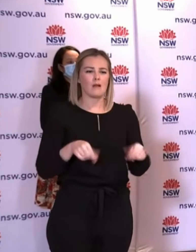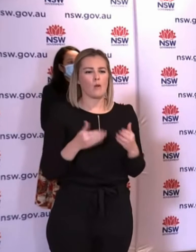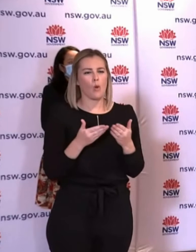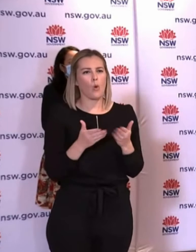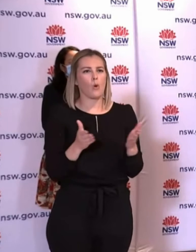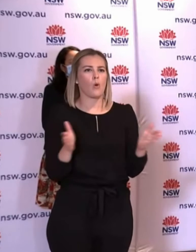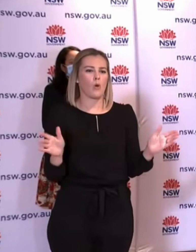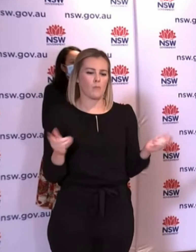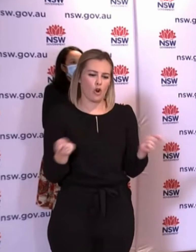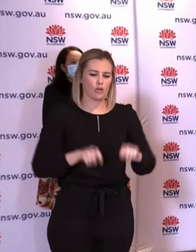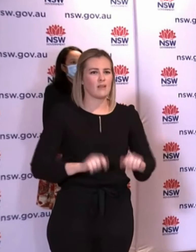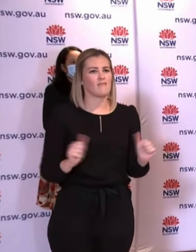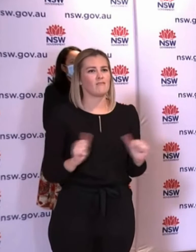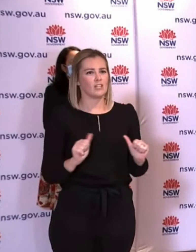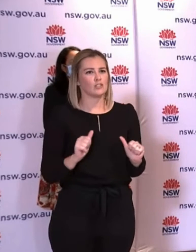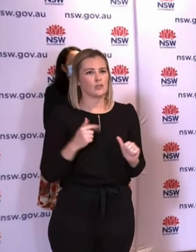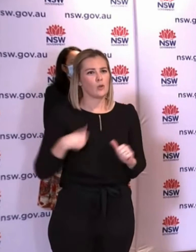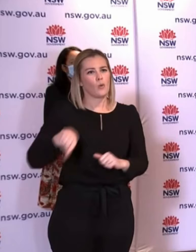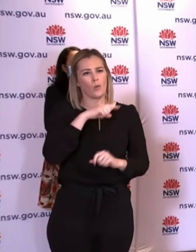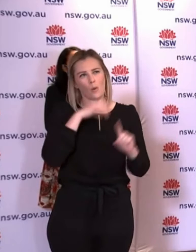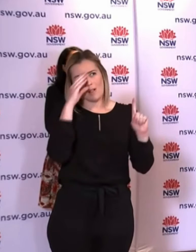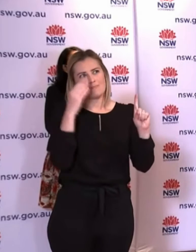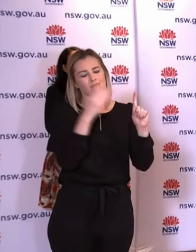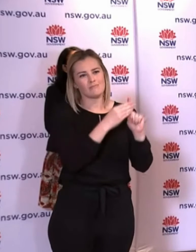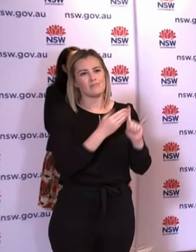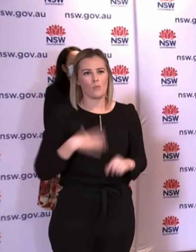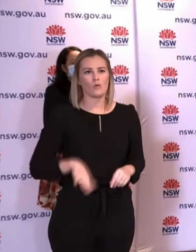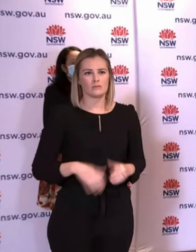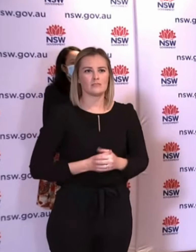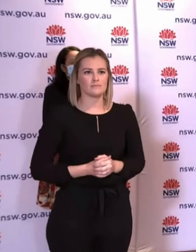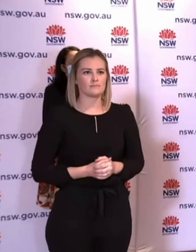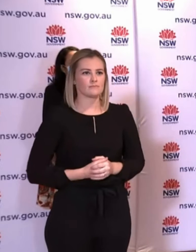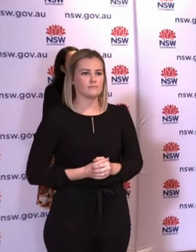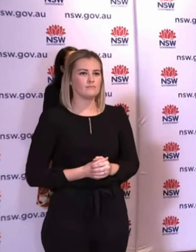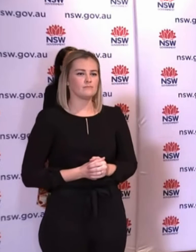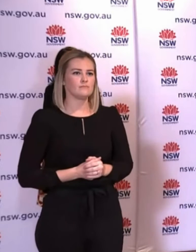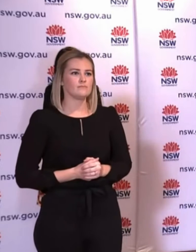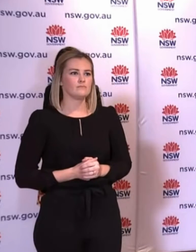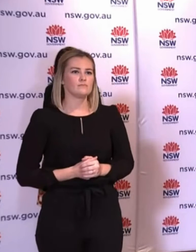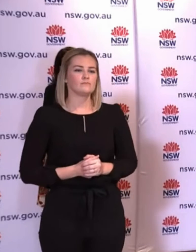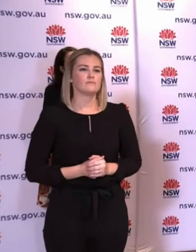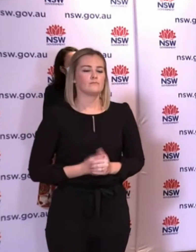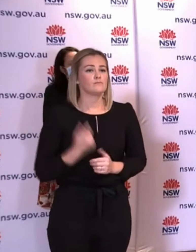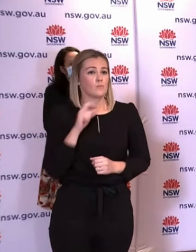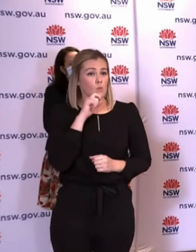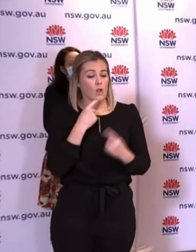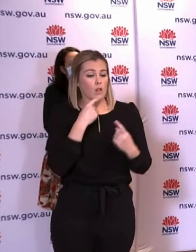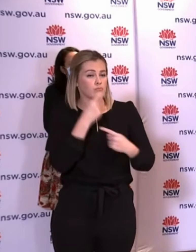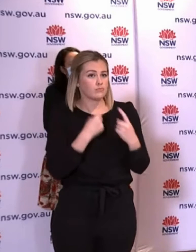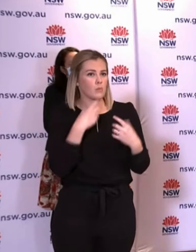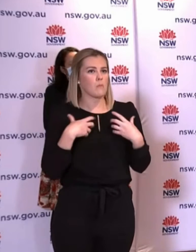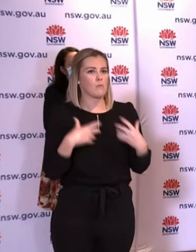that. I'll ask the Deputy Secretary, Susan Pearce, to address us in a moment about the opportunities for